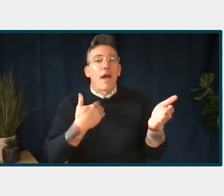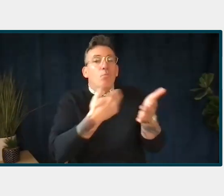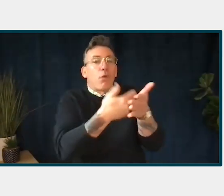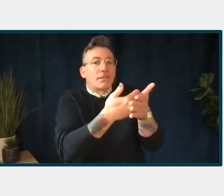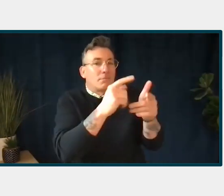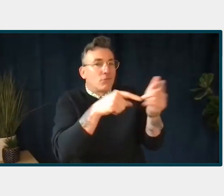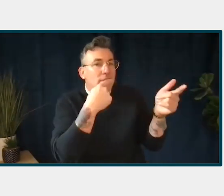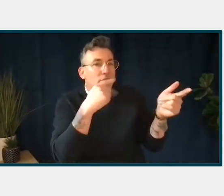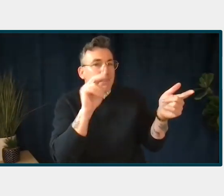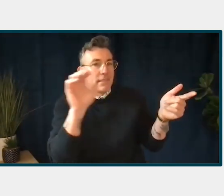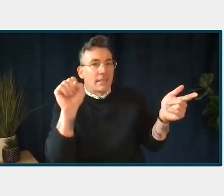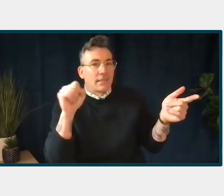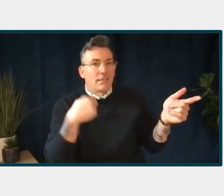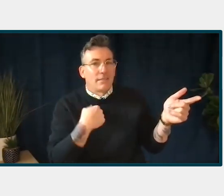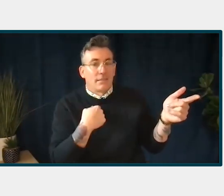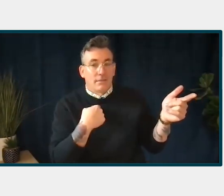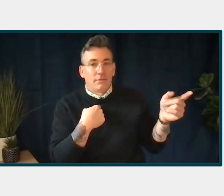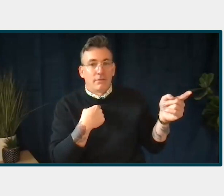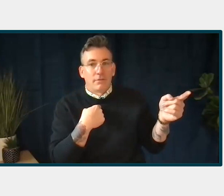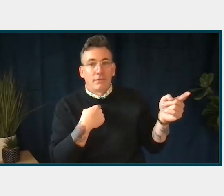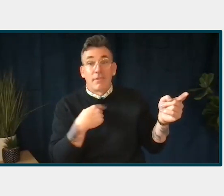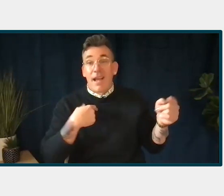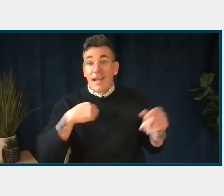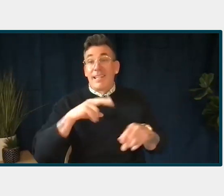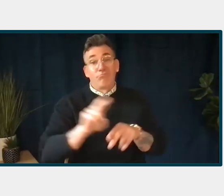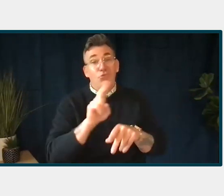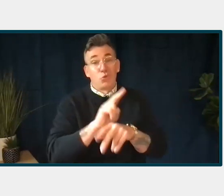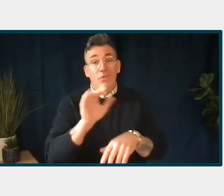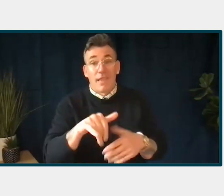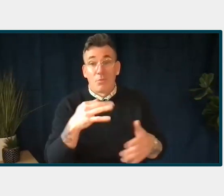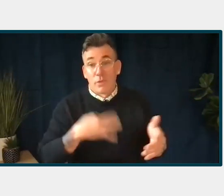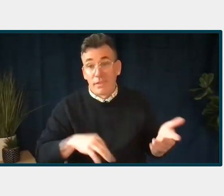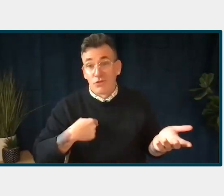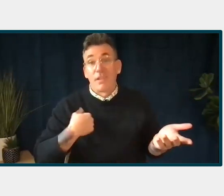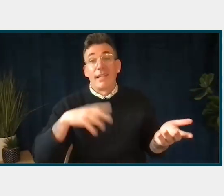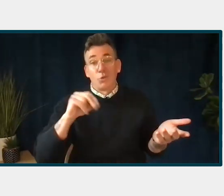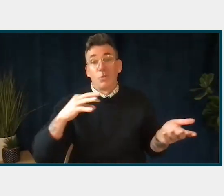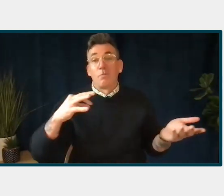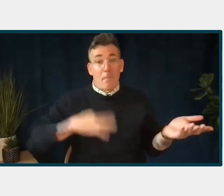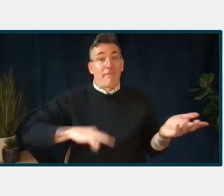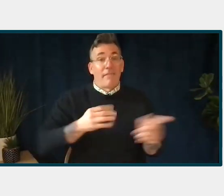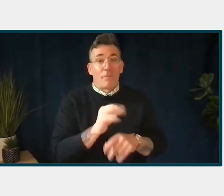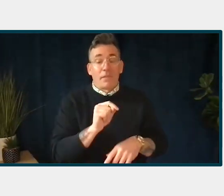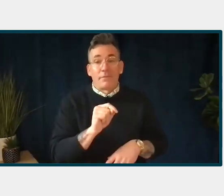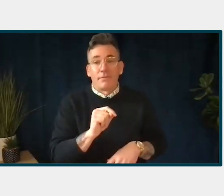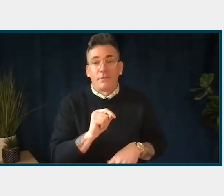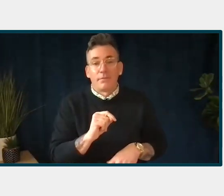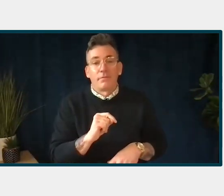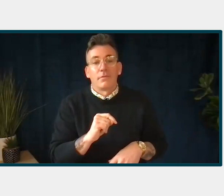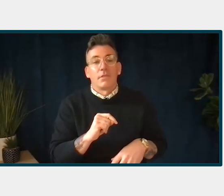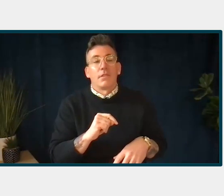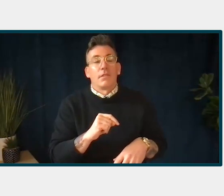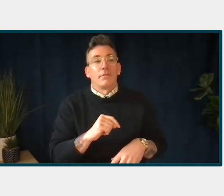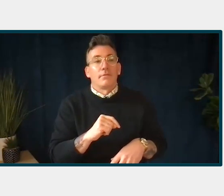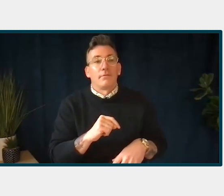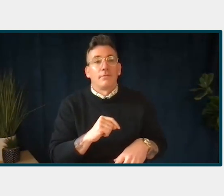language, that's my identity language, even though I do have that proximity to hearingness. And I do use that privilege, and I